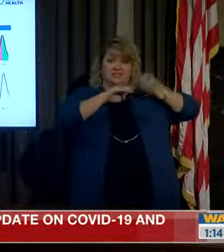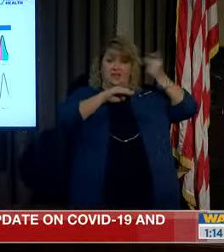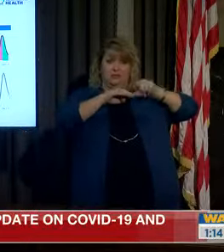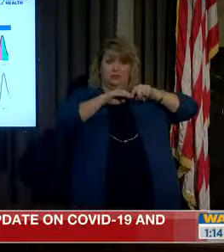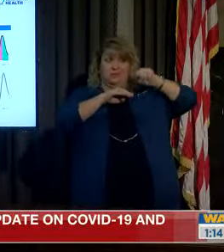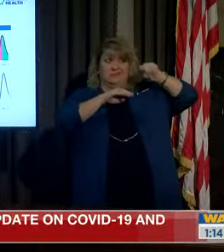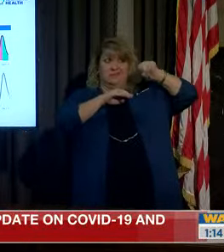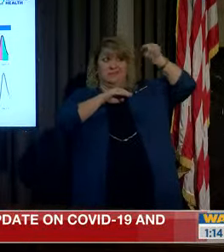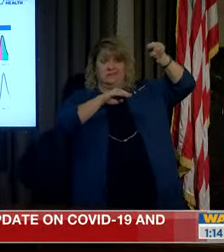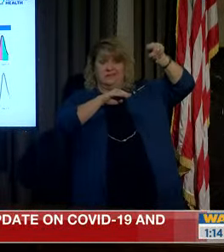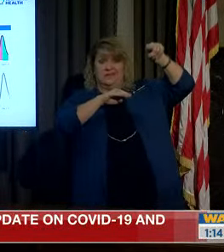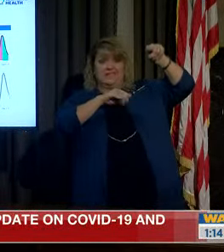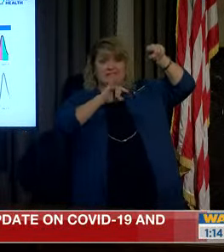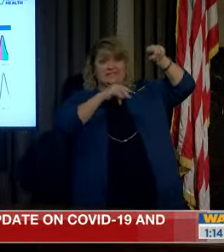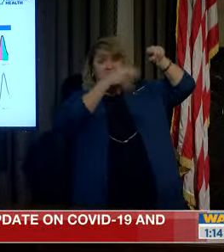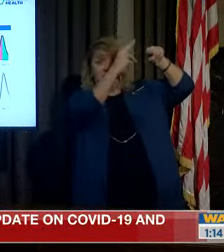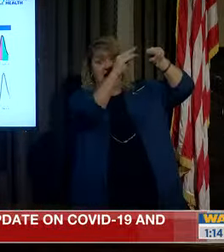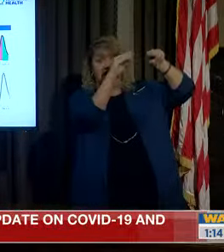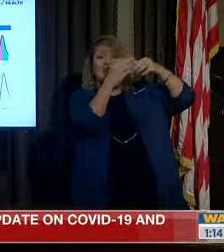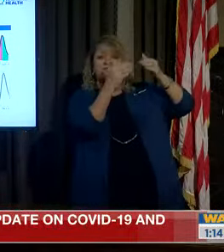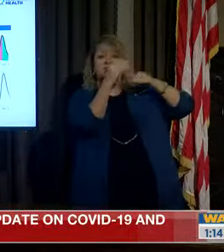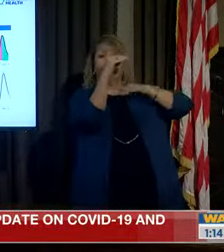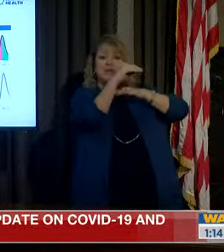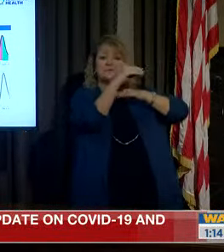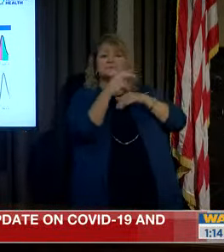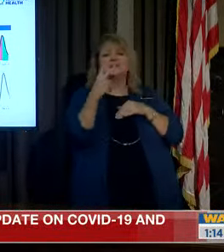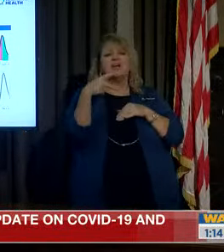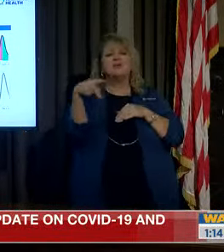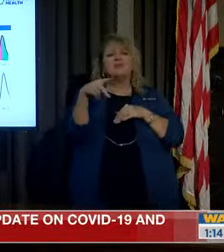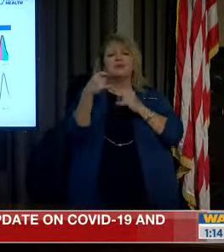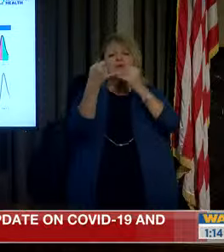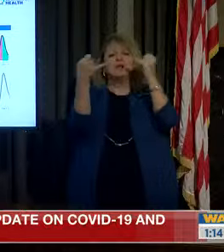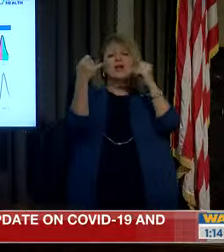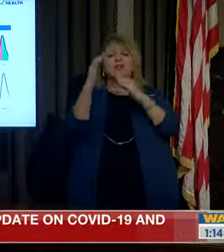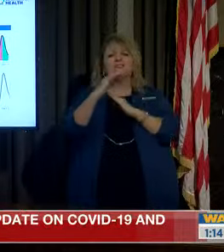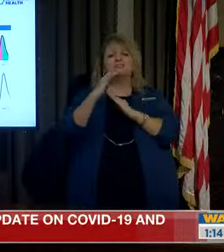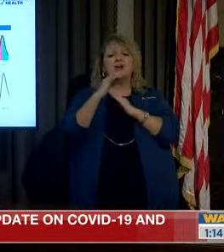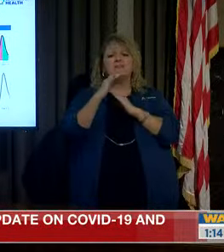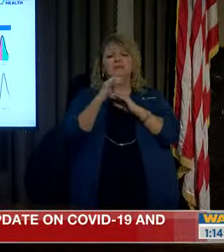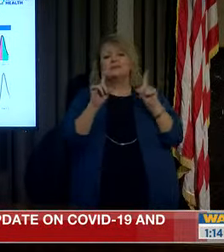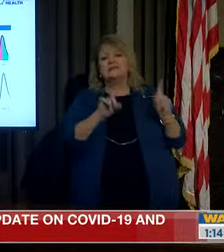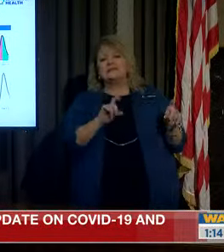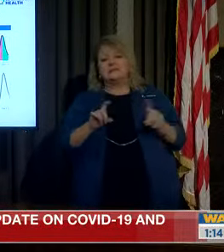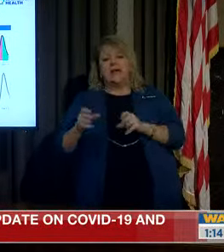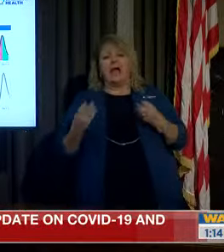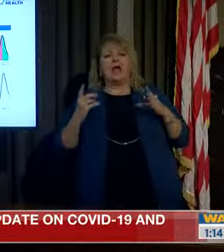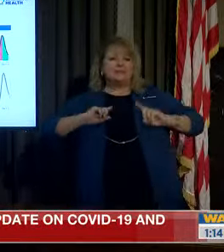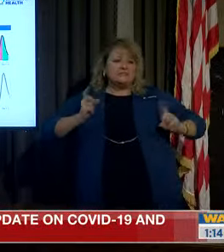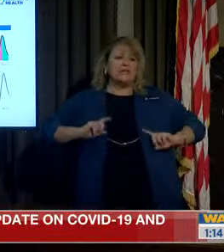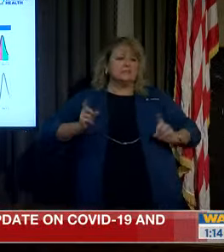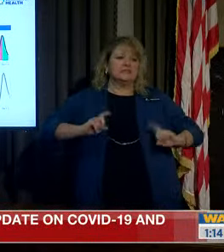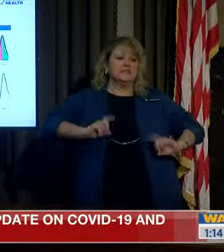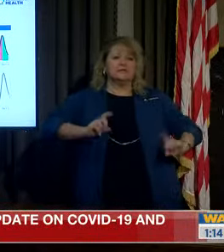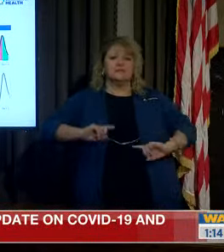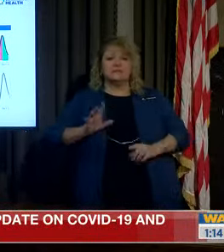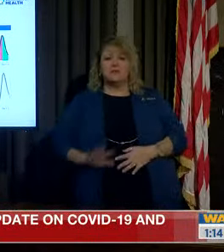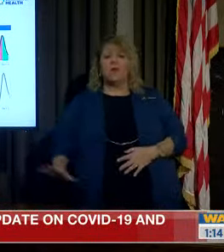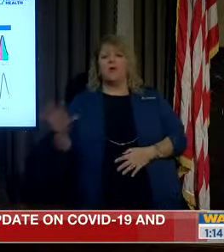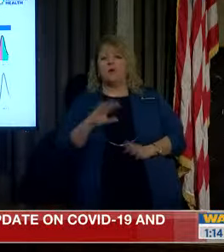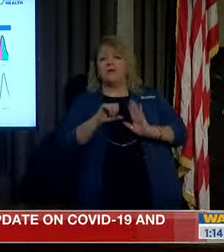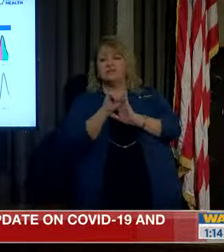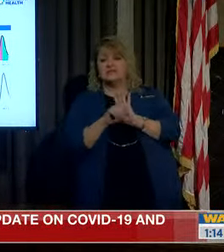On the bottom left, you'll see the combination graph. The purple line on the top is testing volume. How many tests are being conducted in the state? This